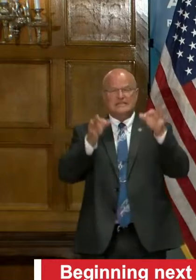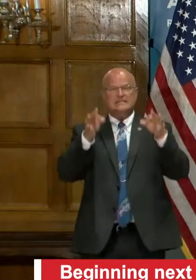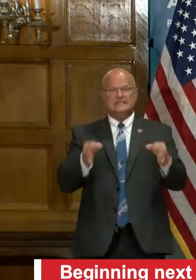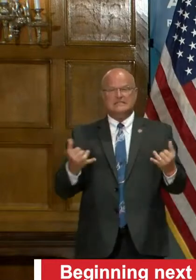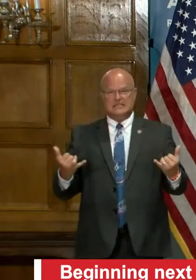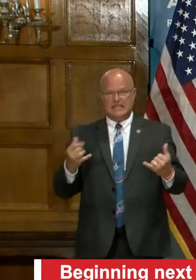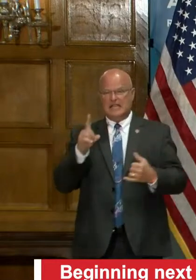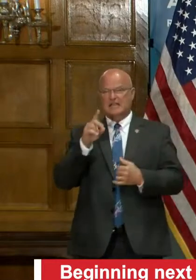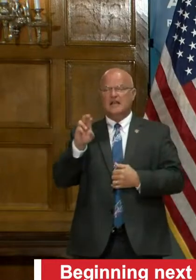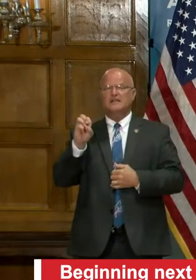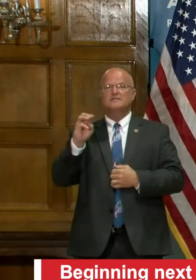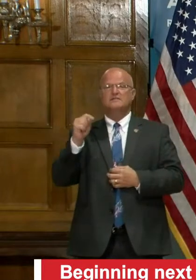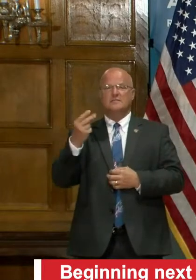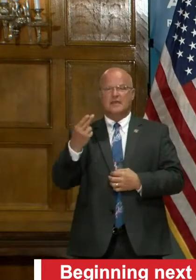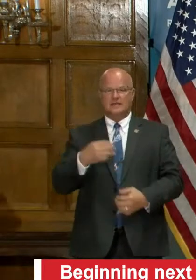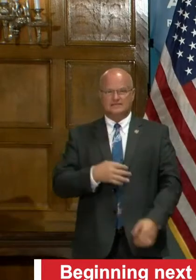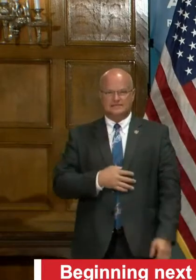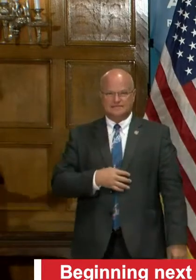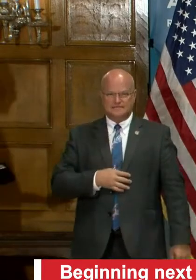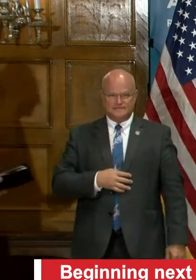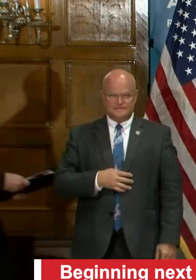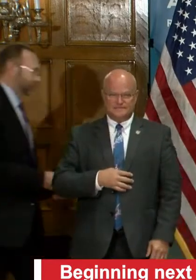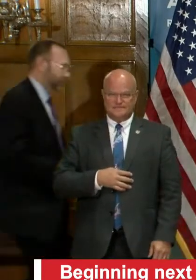made today. Dr. Smith.